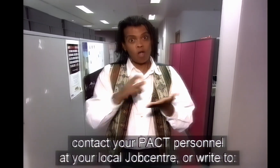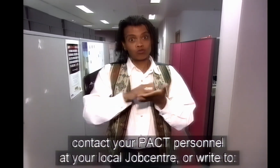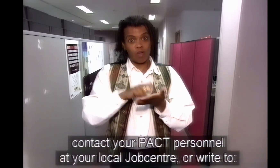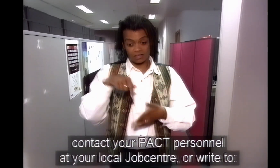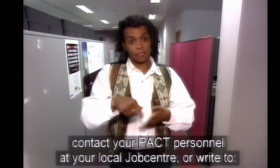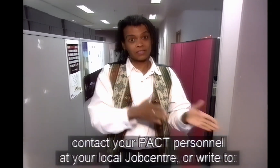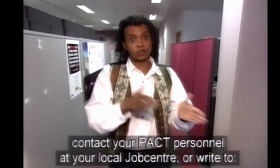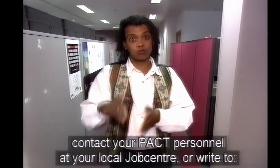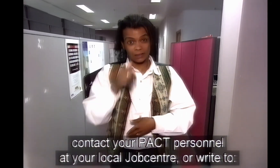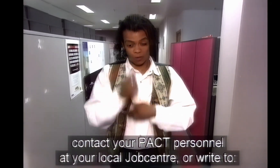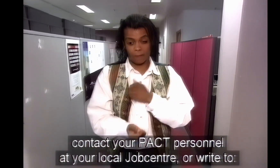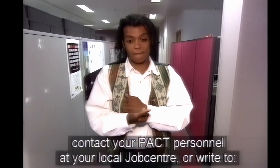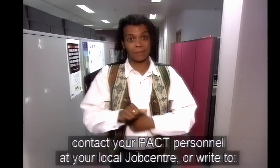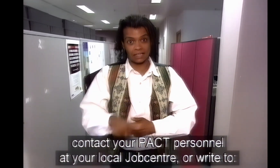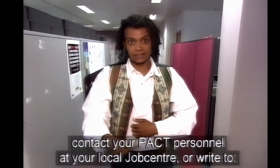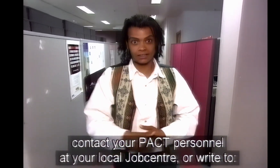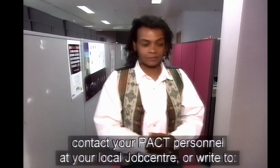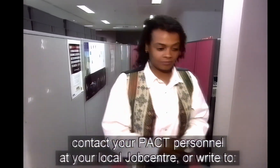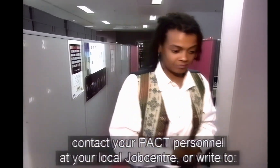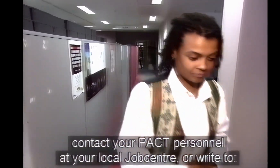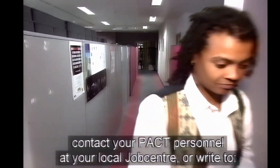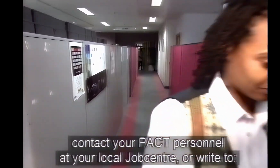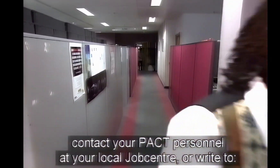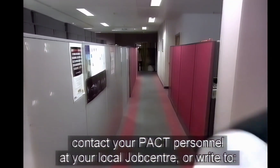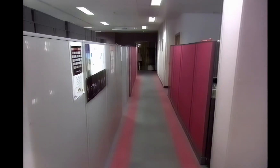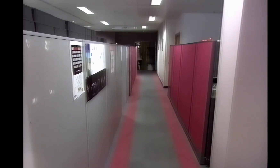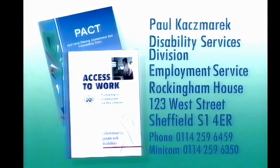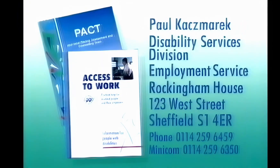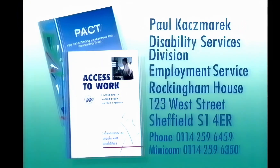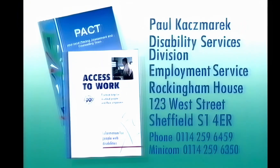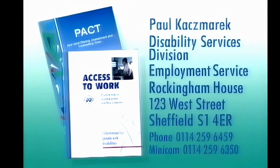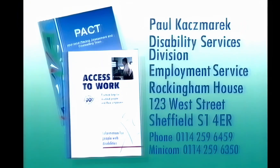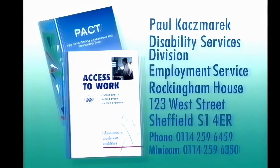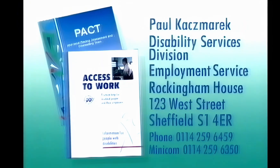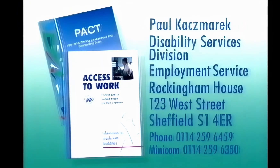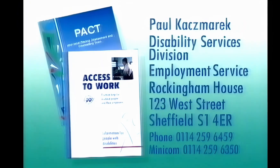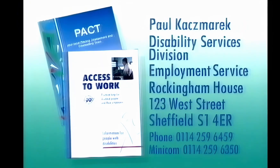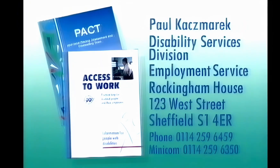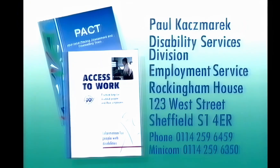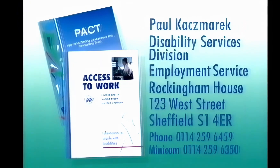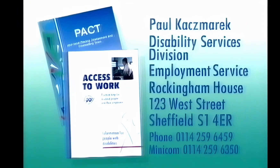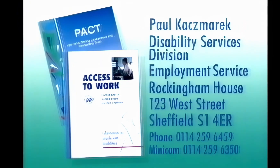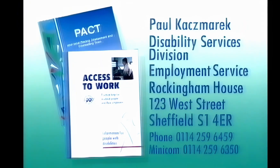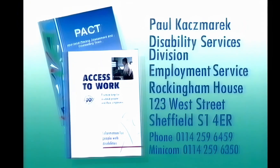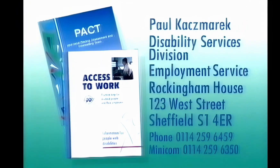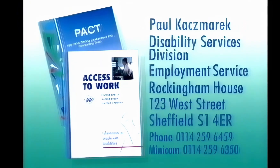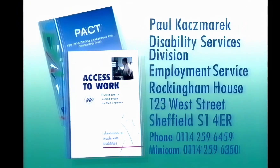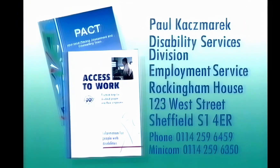local job centre, or write to this address coming up next. Paul Kazmarek at Disability Services